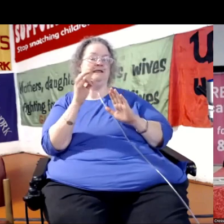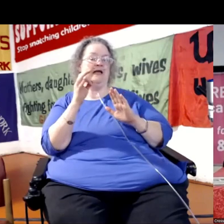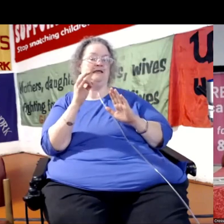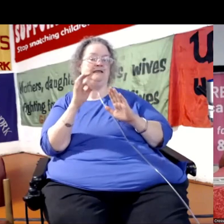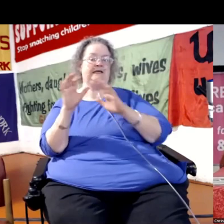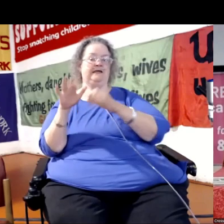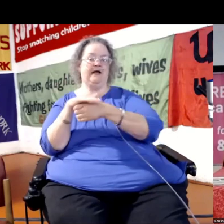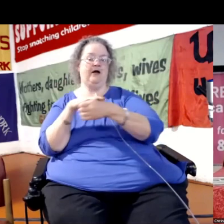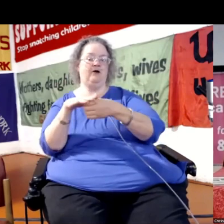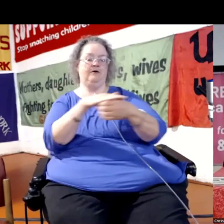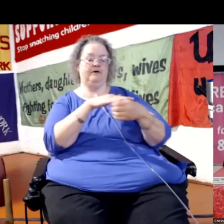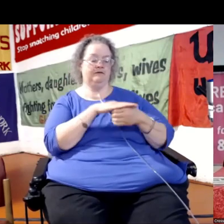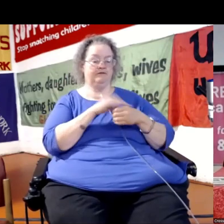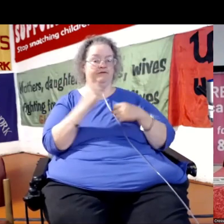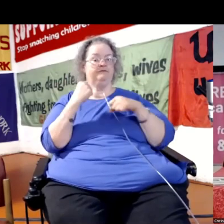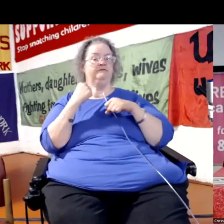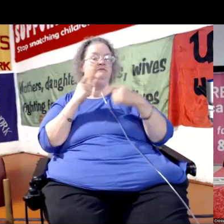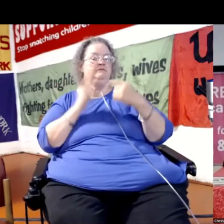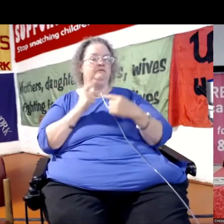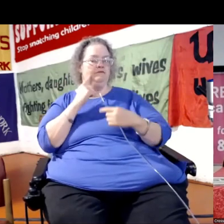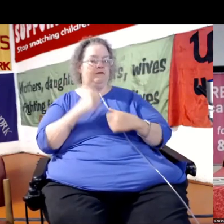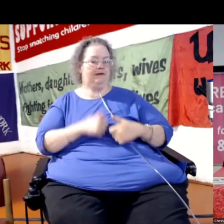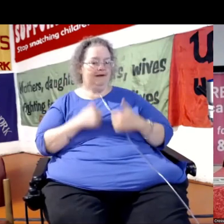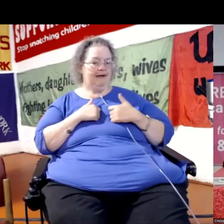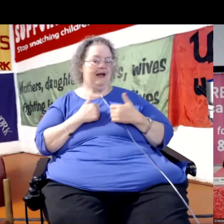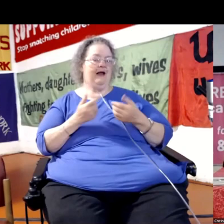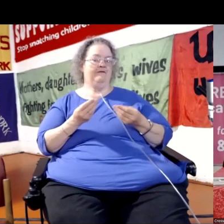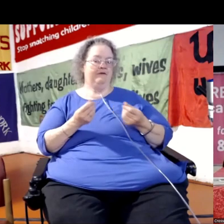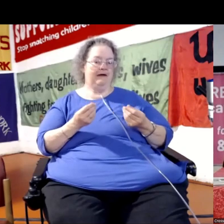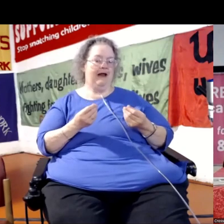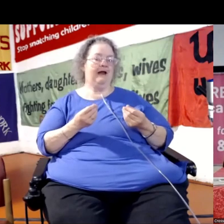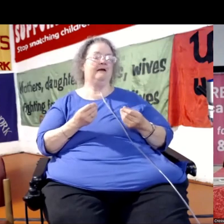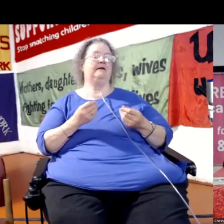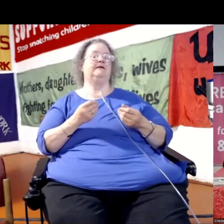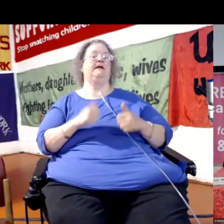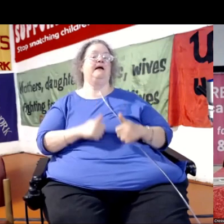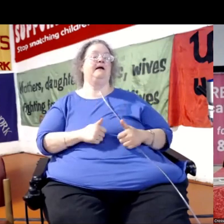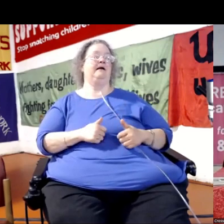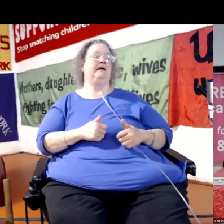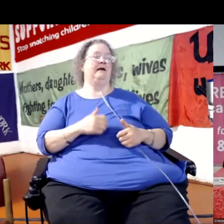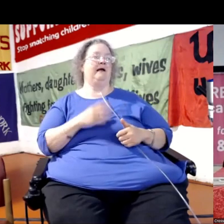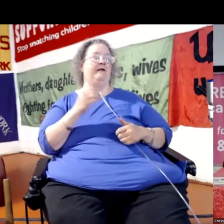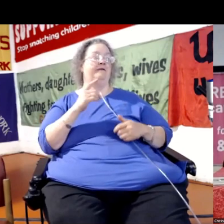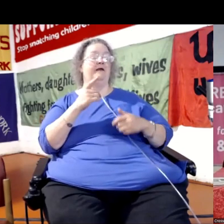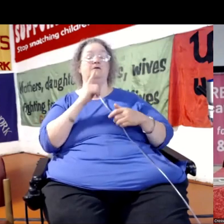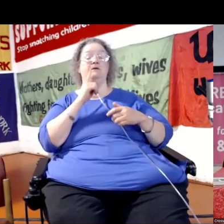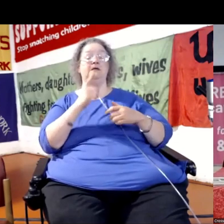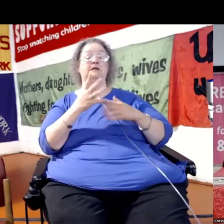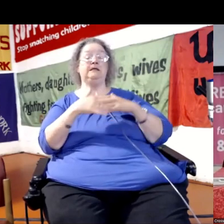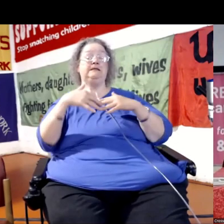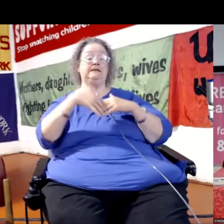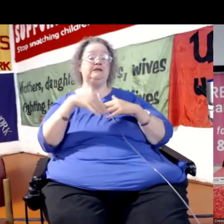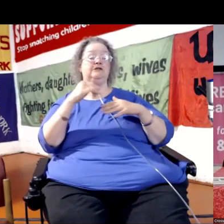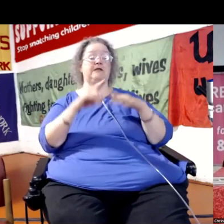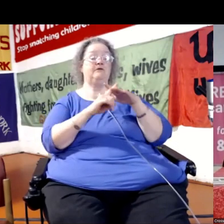land, and livelihoods, resisting mining and mega developments from indigenous and refugee women to women